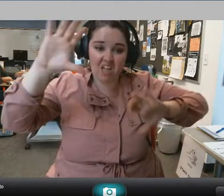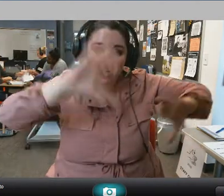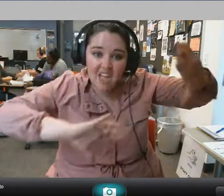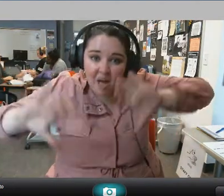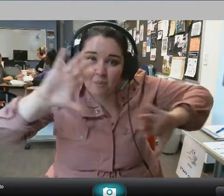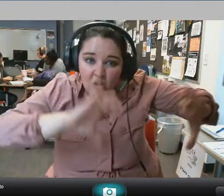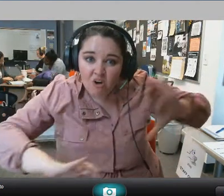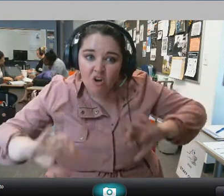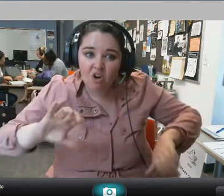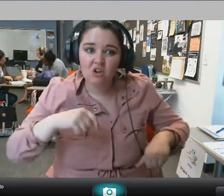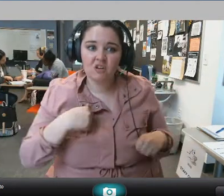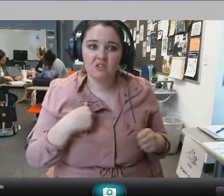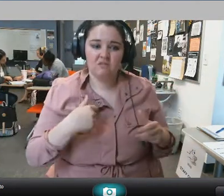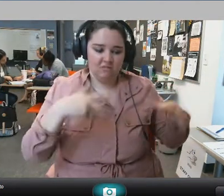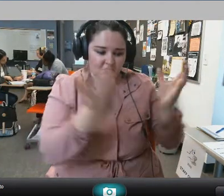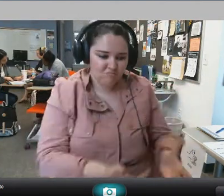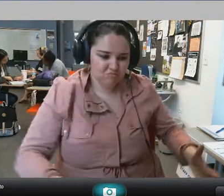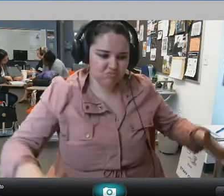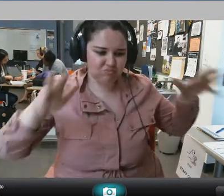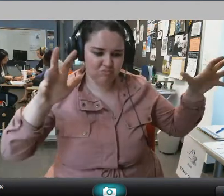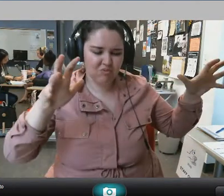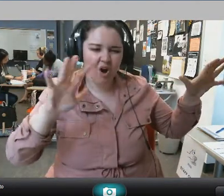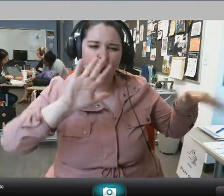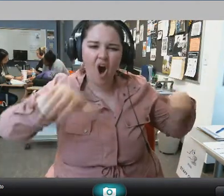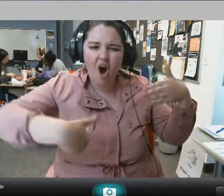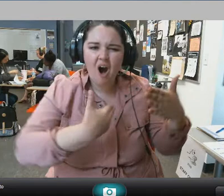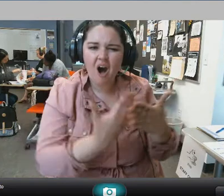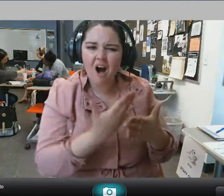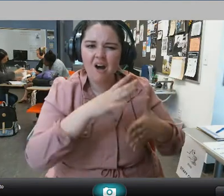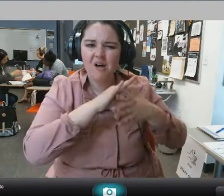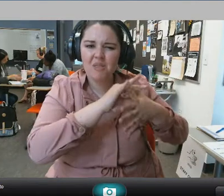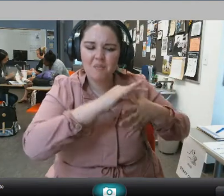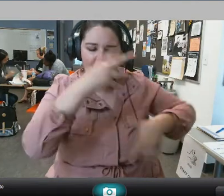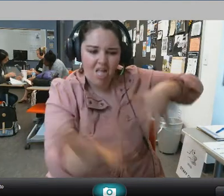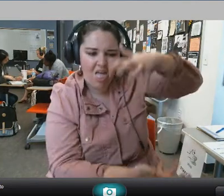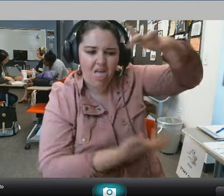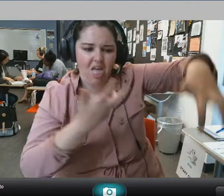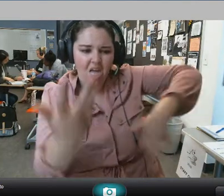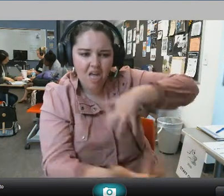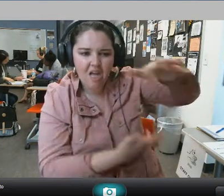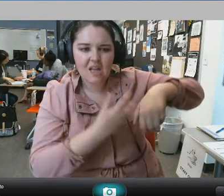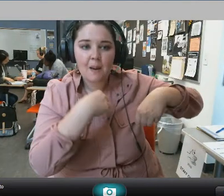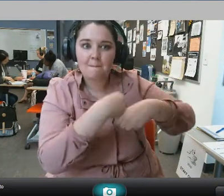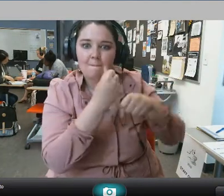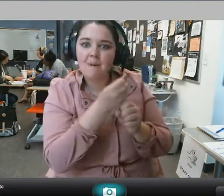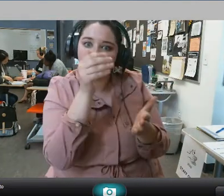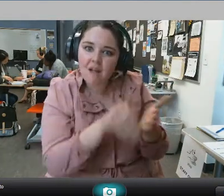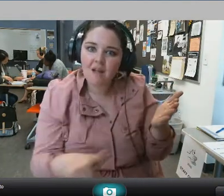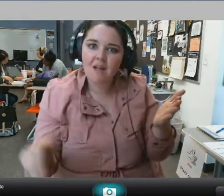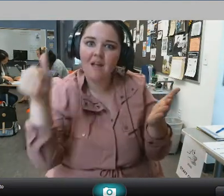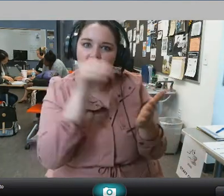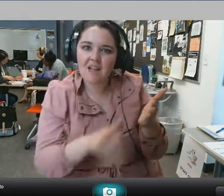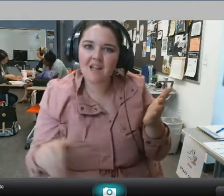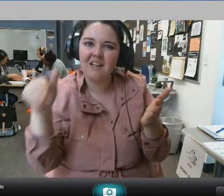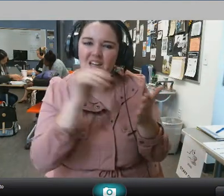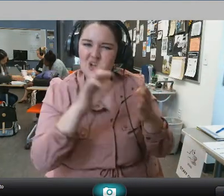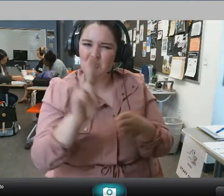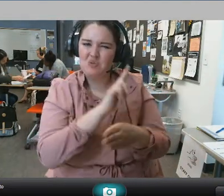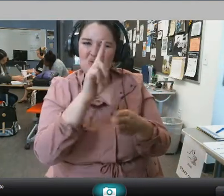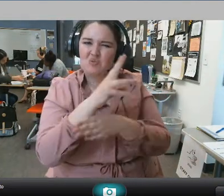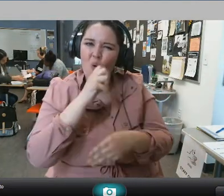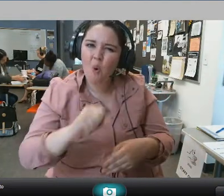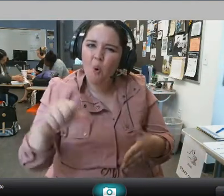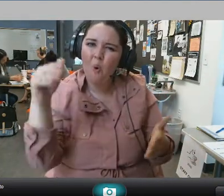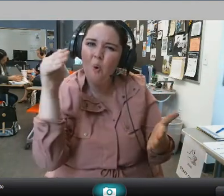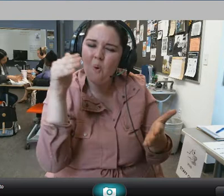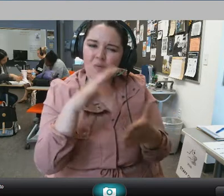and dumped into the hoppers and made over again for home consumption. There would be